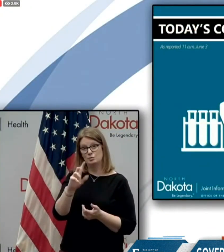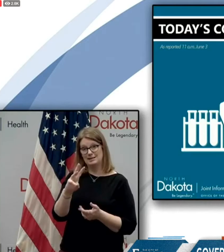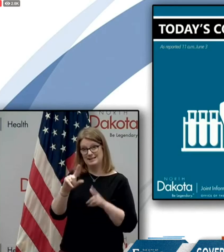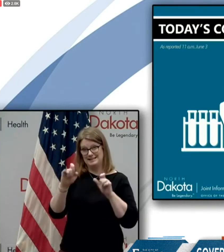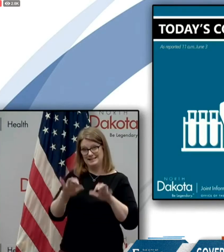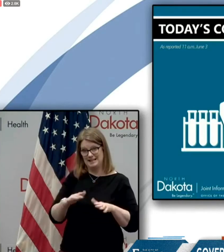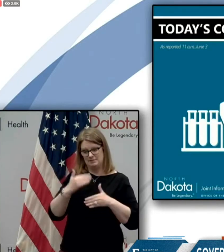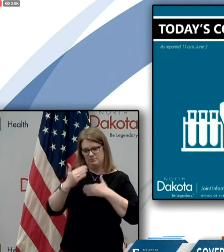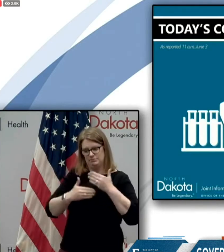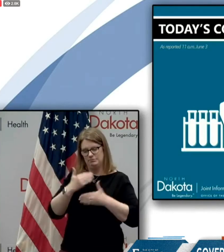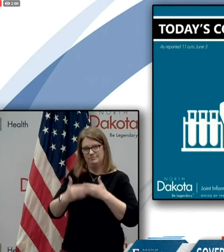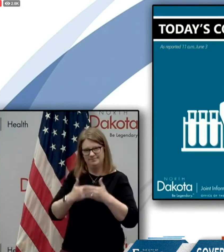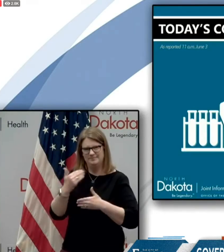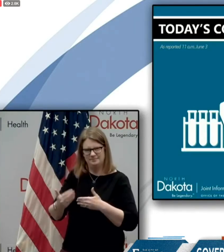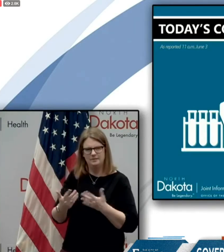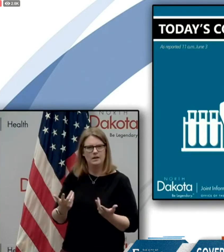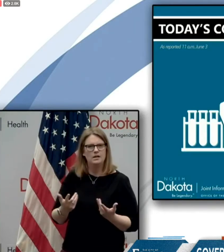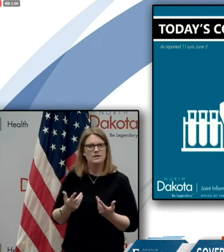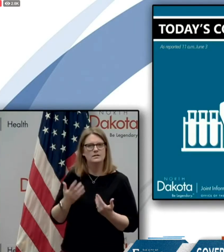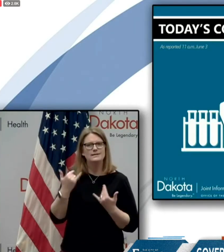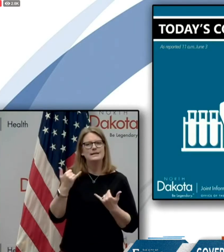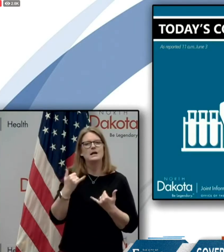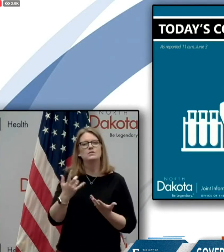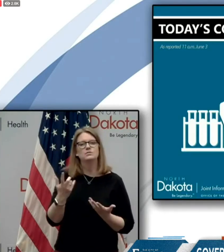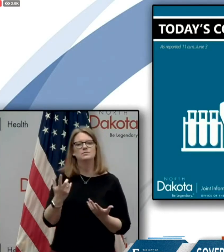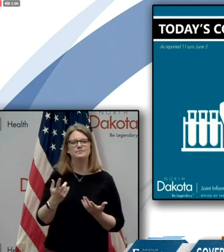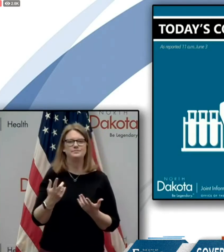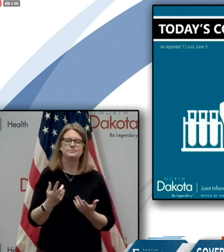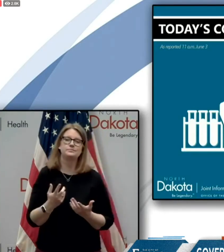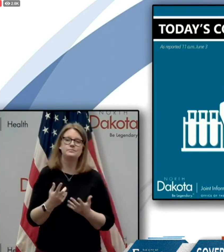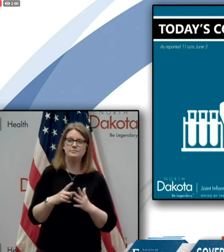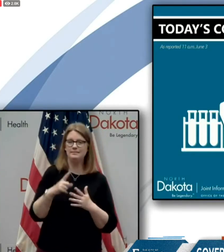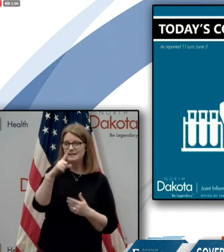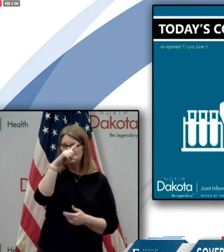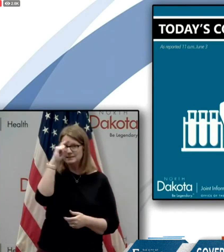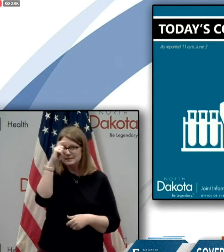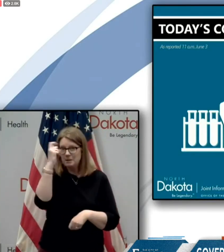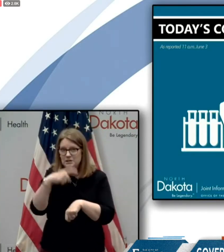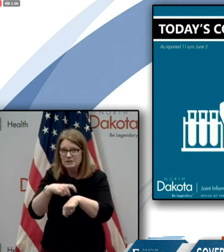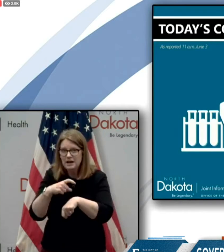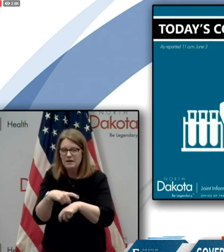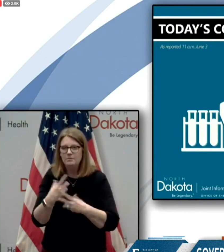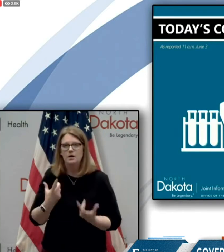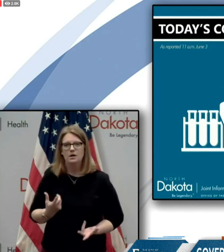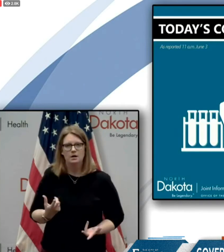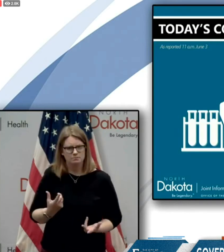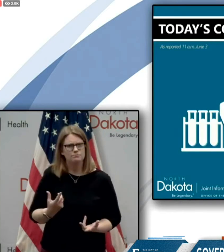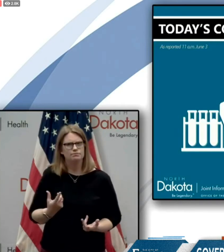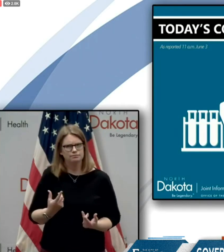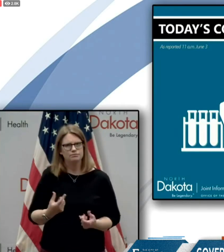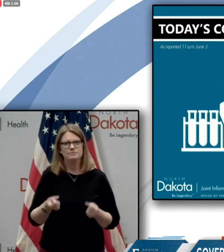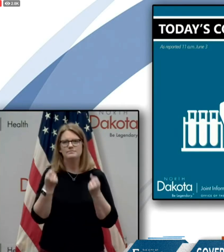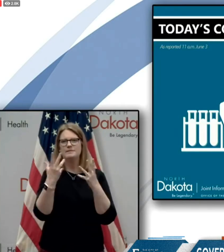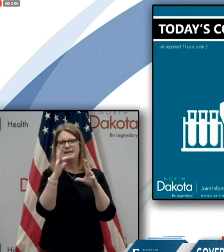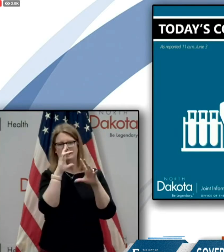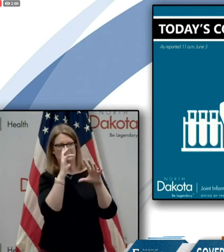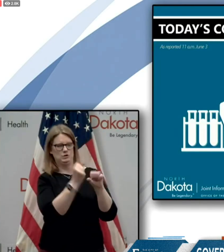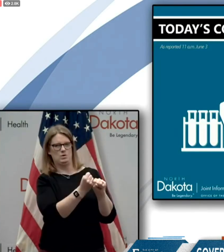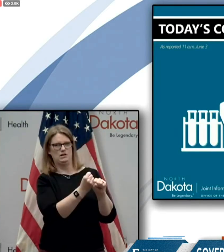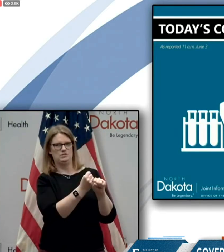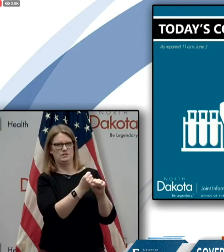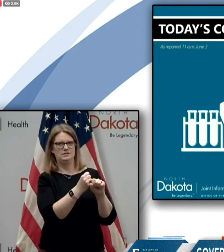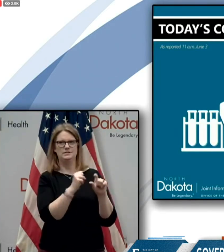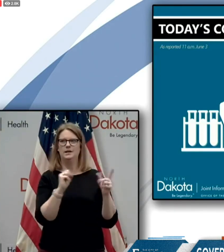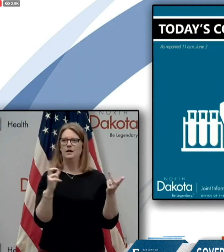2,626. Part of this is, I think, as we head into summer, there's a lot of distractions, and people may